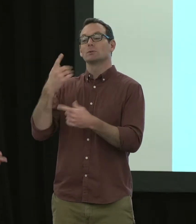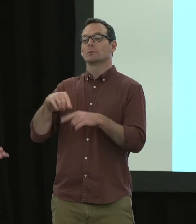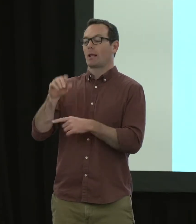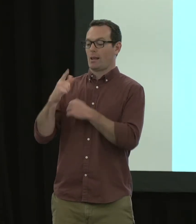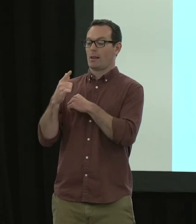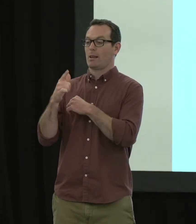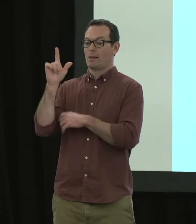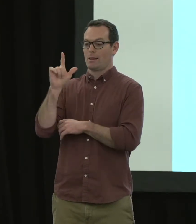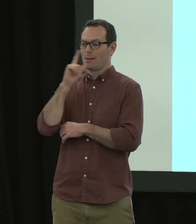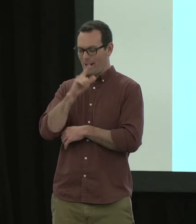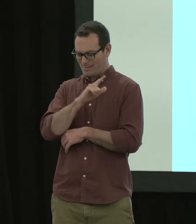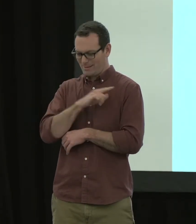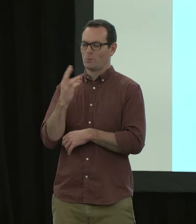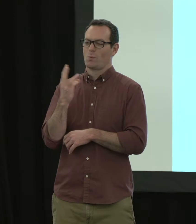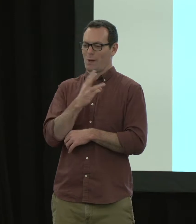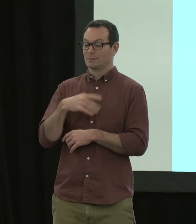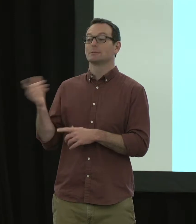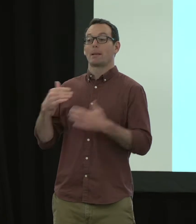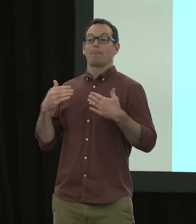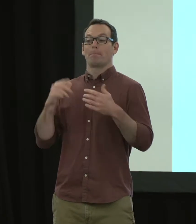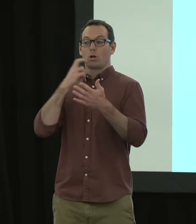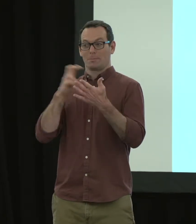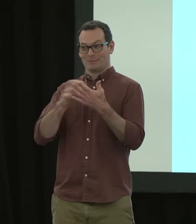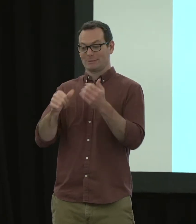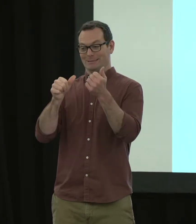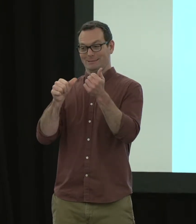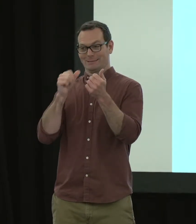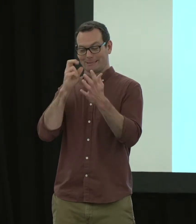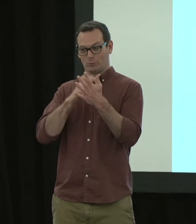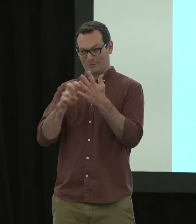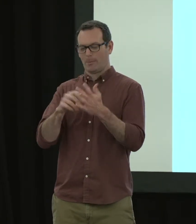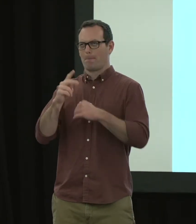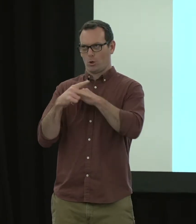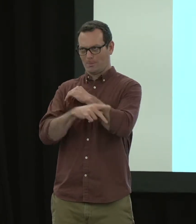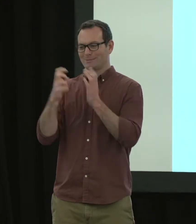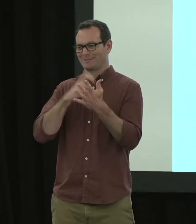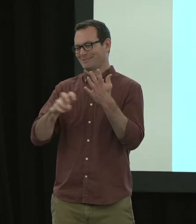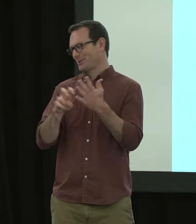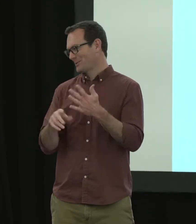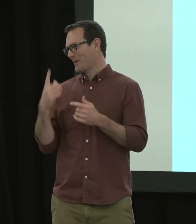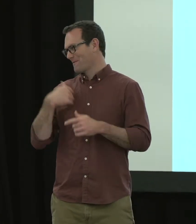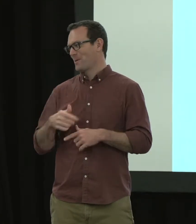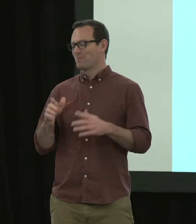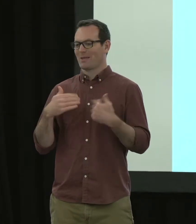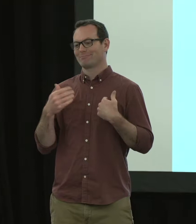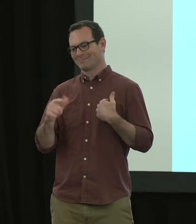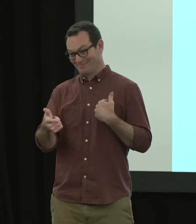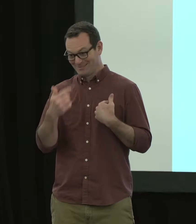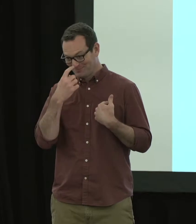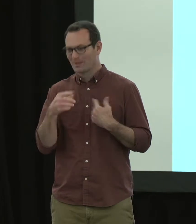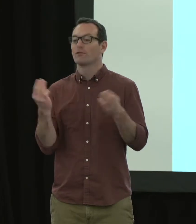Parliamentary Secretary for Science and Sport and the Parliamentary Secretary for Public Services and Procurement and